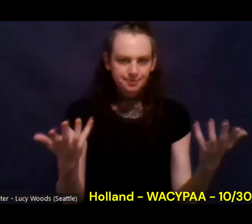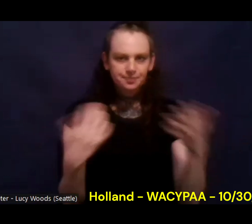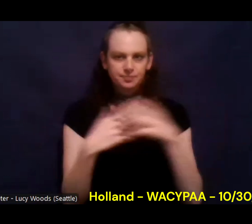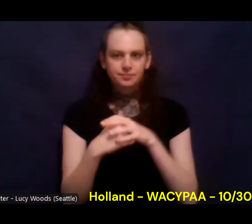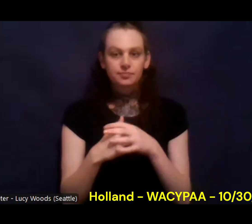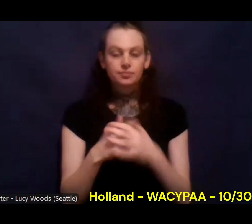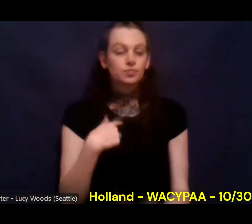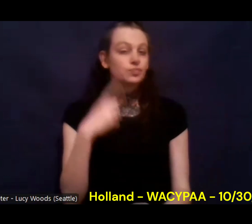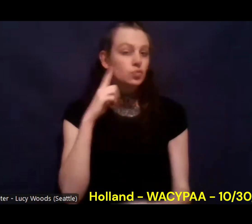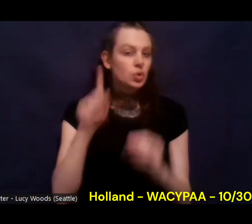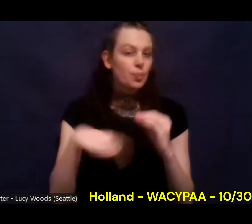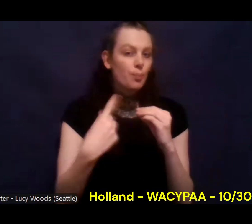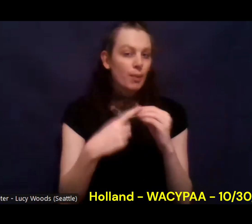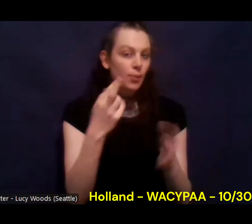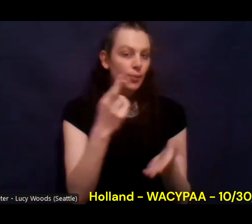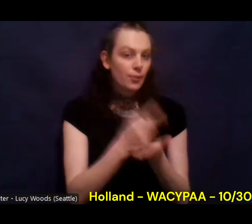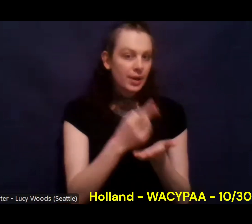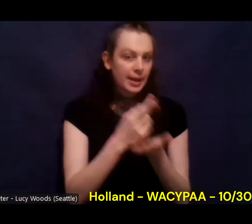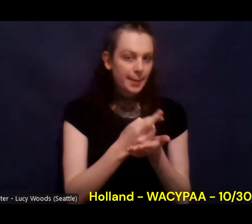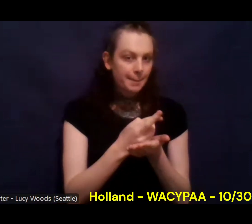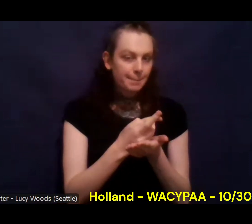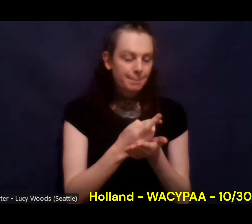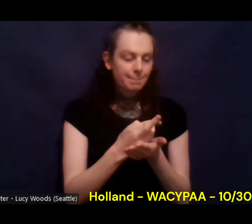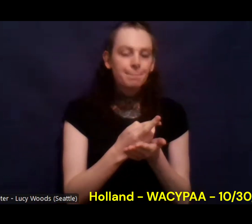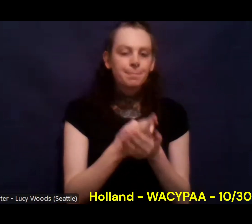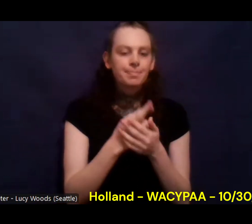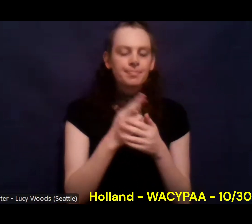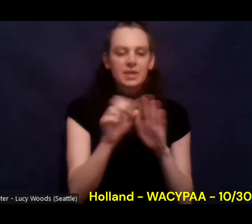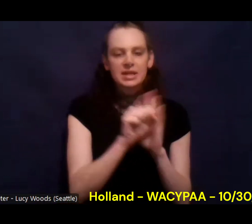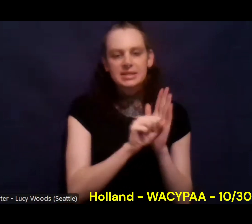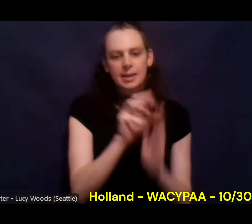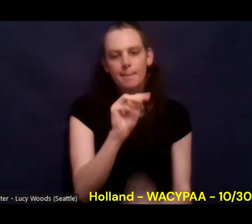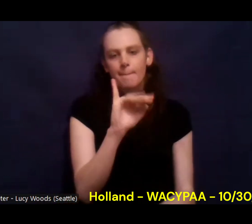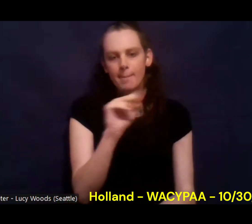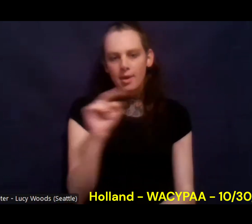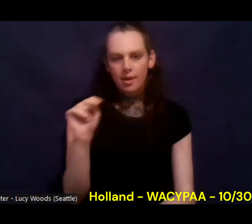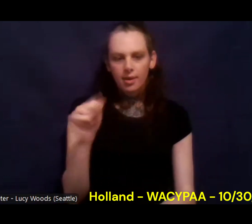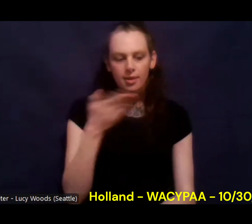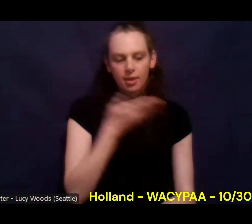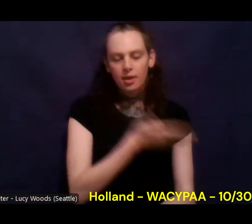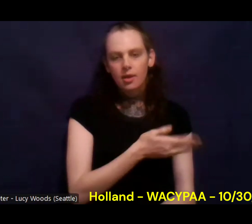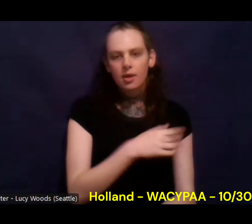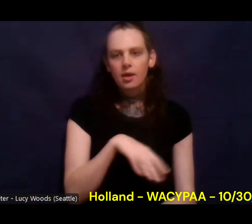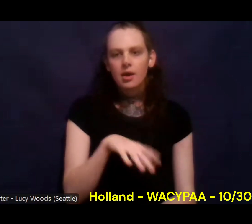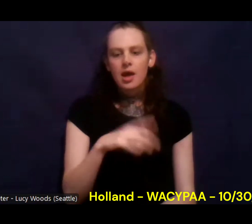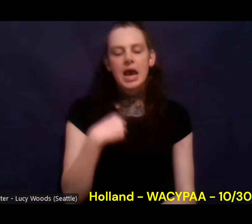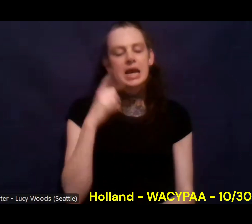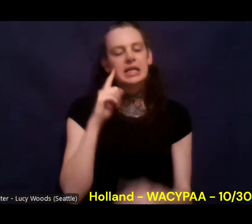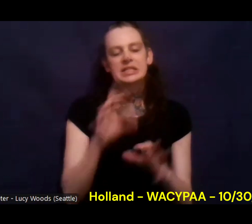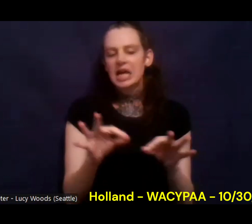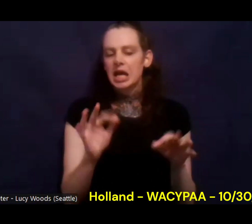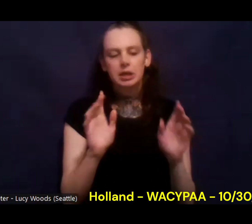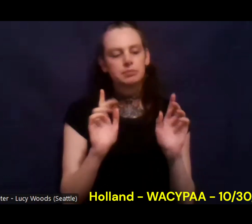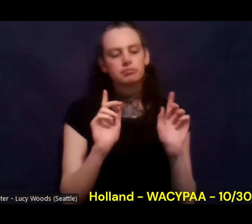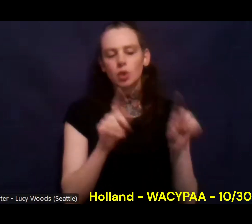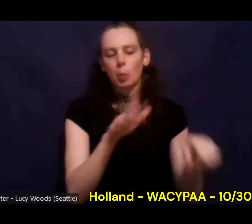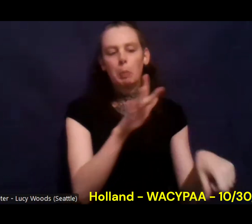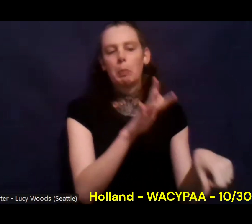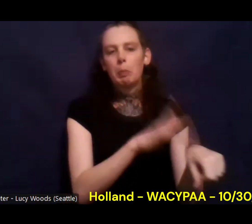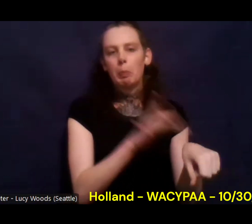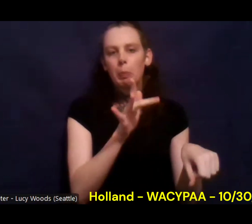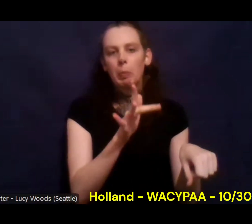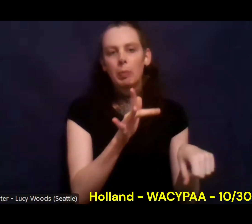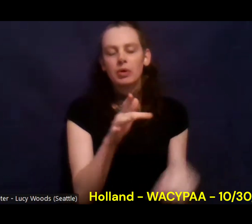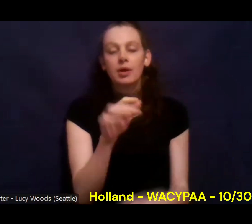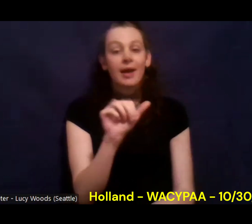of a treatment center in Wayzata, Minnesota. And I was like, I'm gonna go check it out. Like, A, it'll give me an